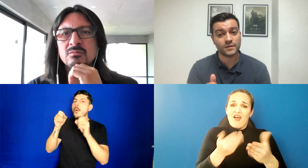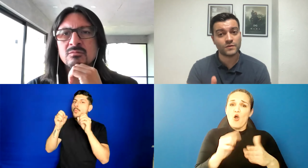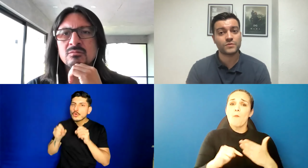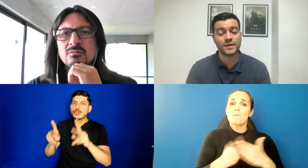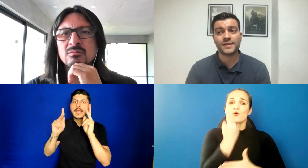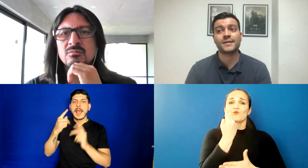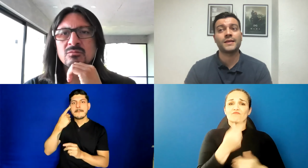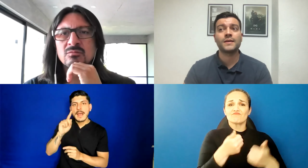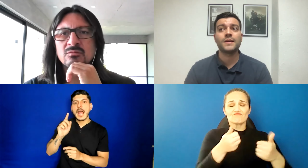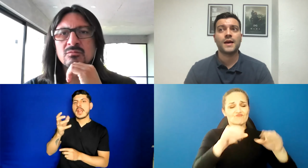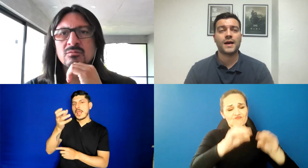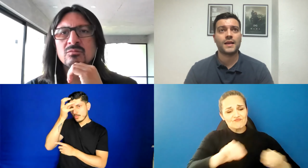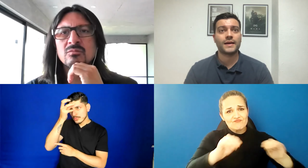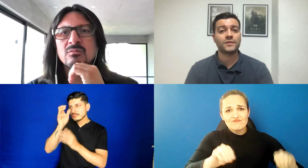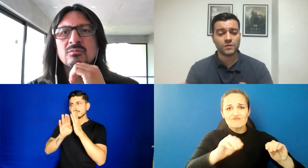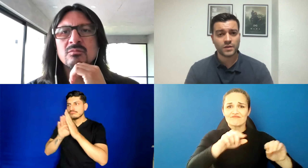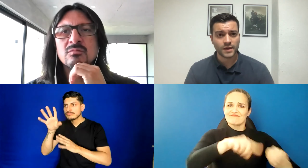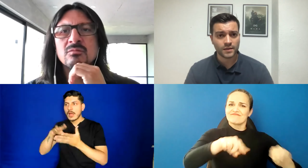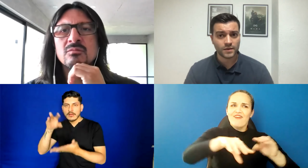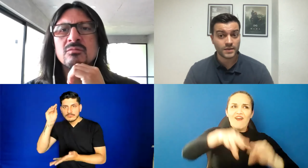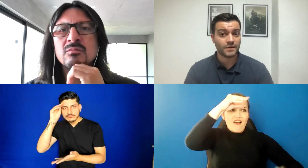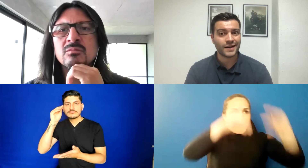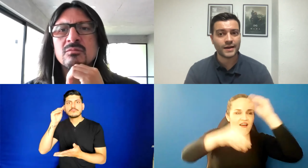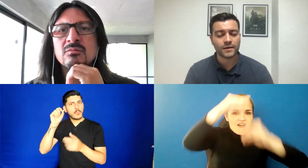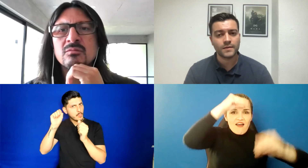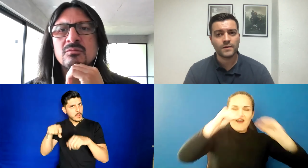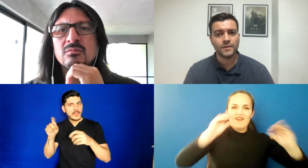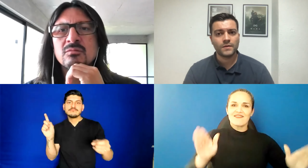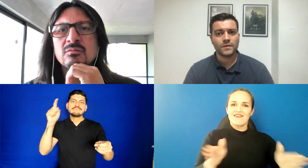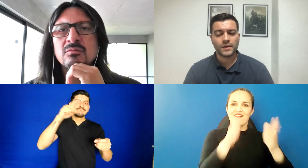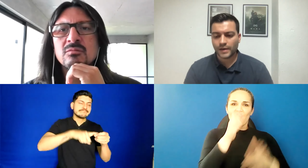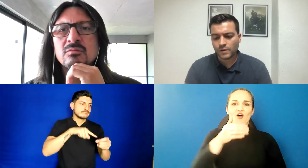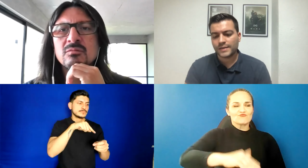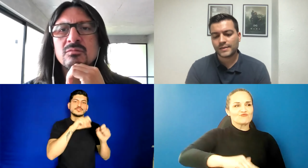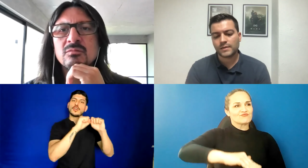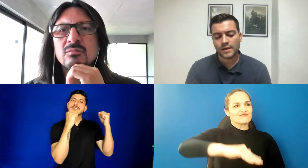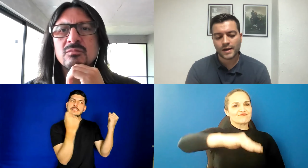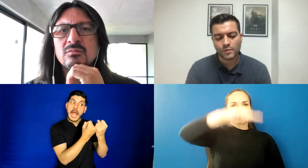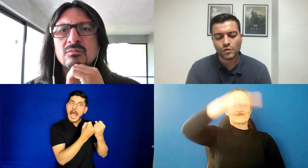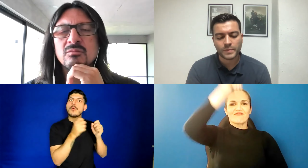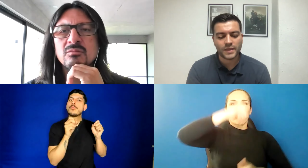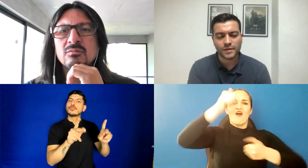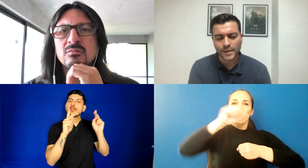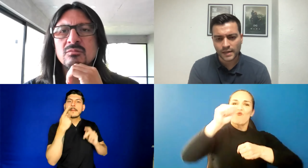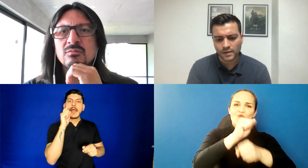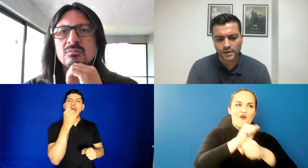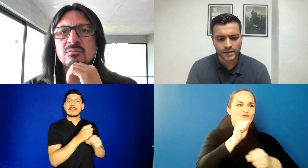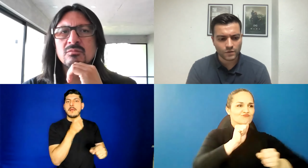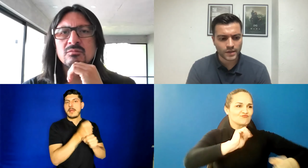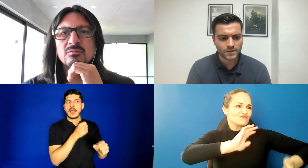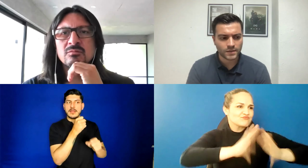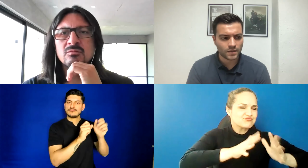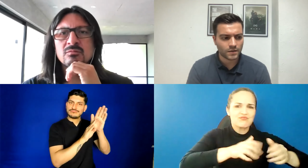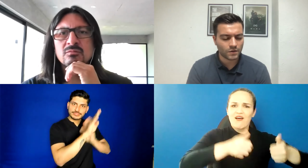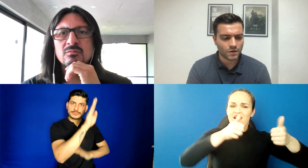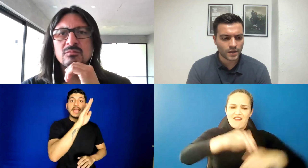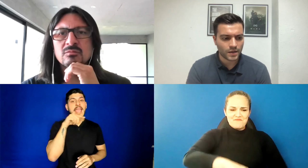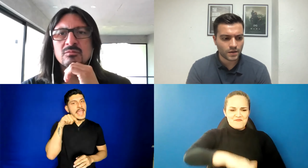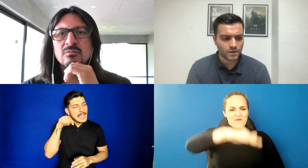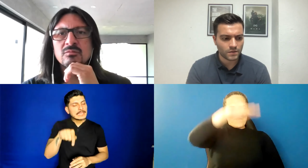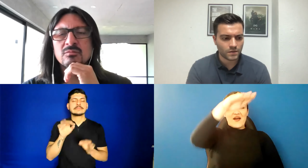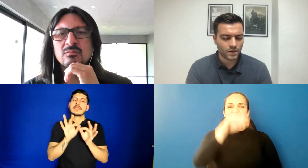to get into Fe y Alegría, because she has the opportunity to learn, to get educated, and subsequently go into society